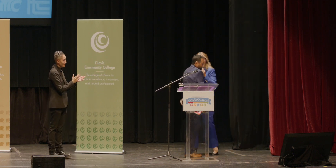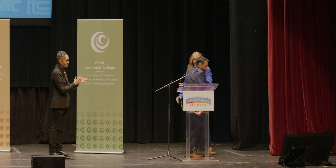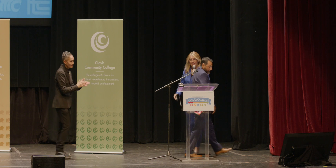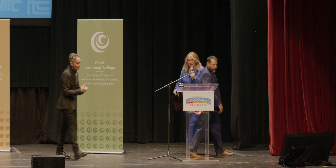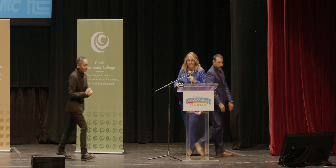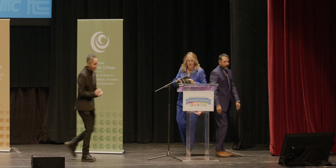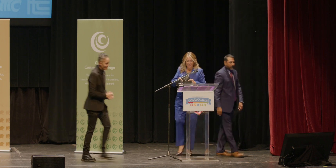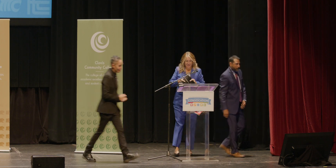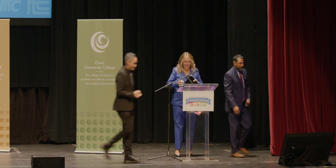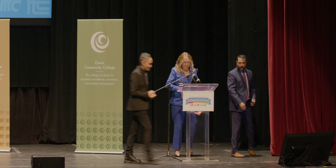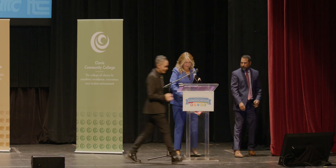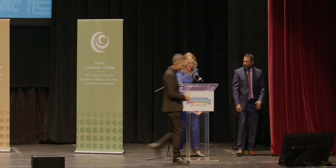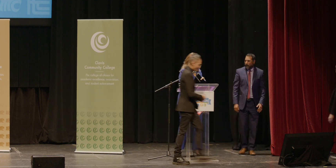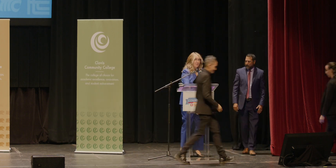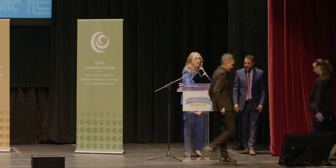Hey.